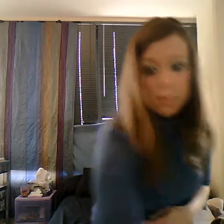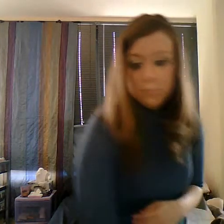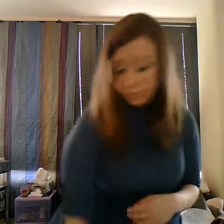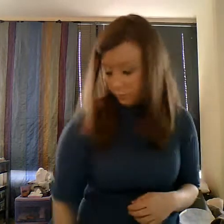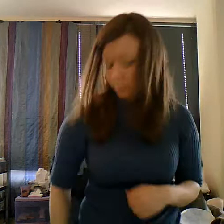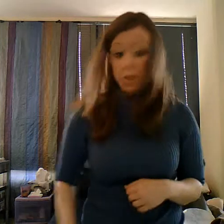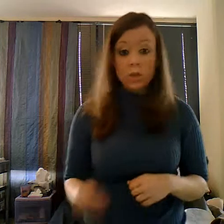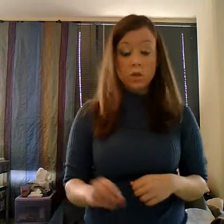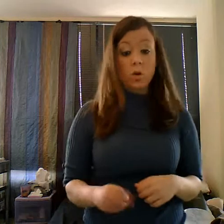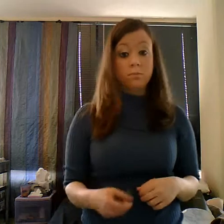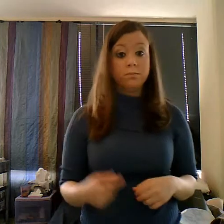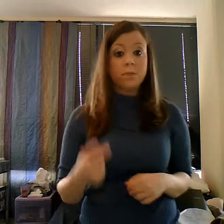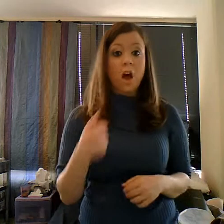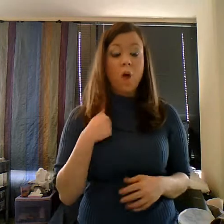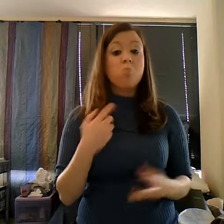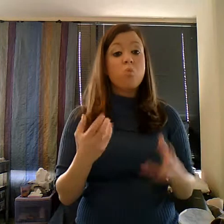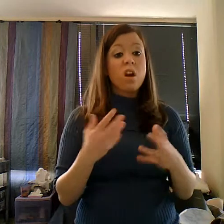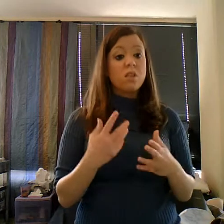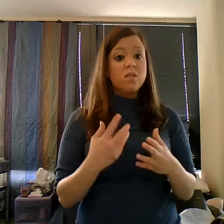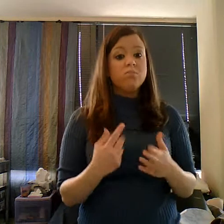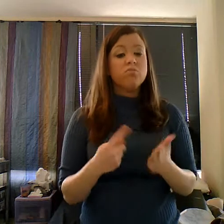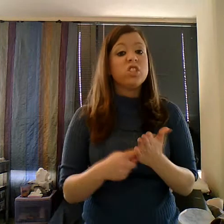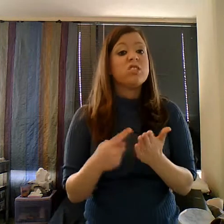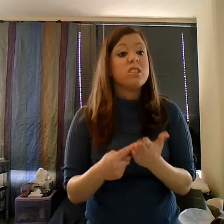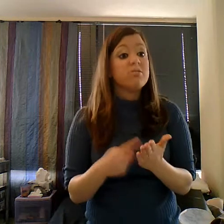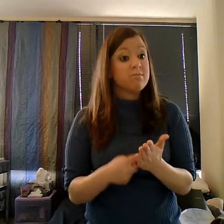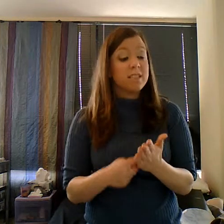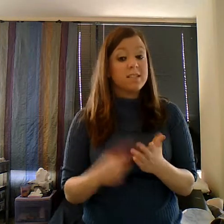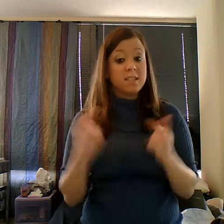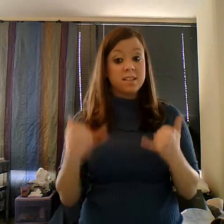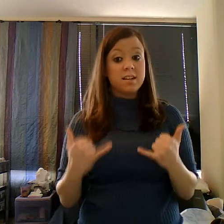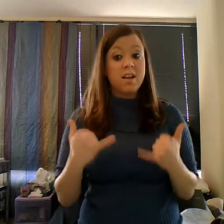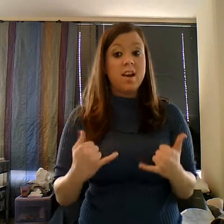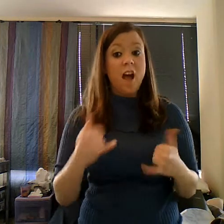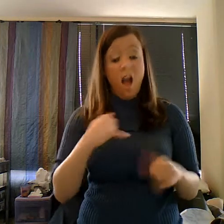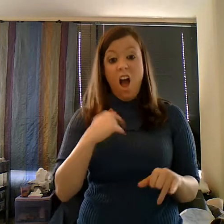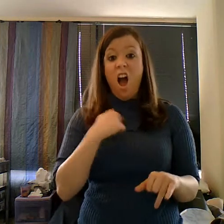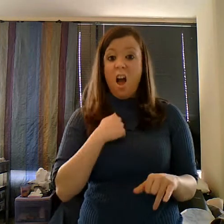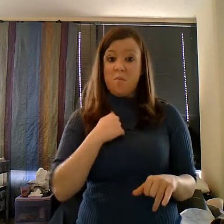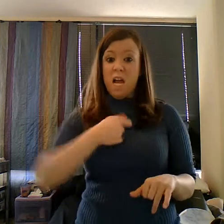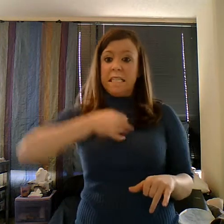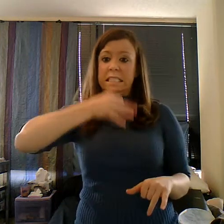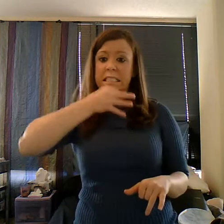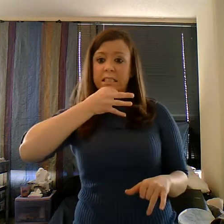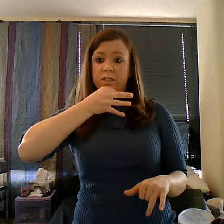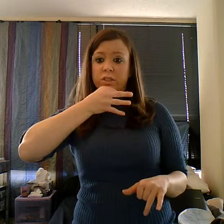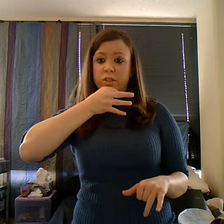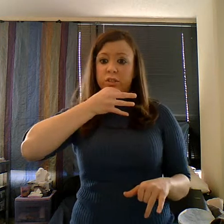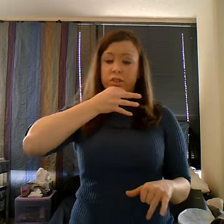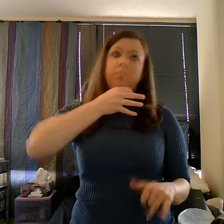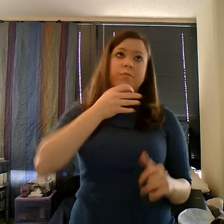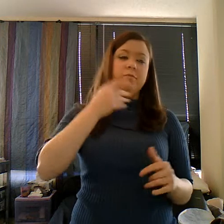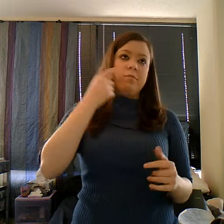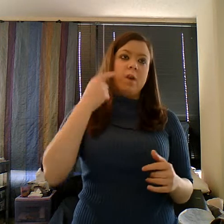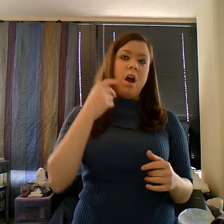So what I wanted to talk to you about today was, I'm an expert, of course, in Norwegian and Scandinavian folklore